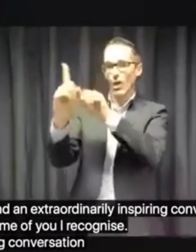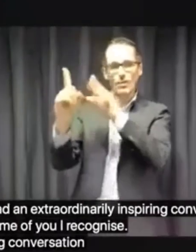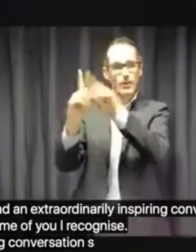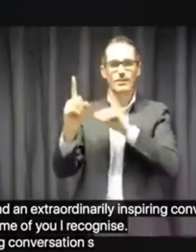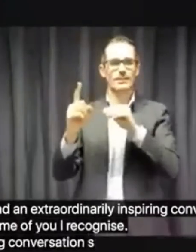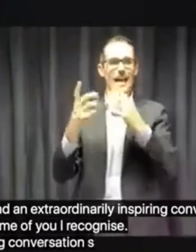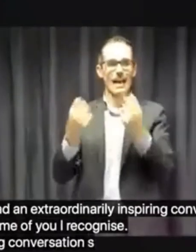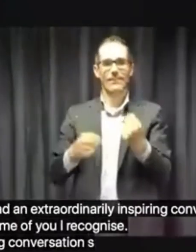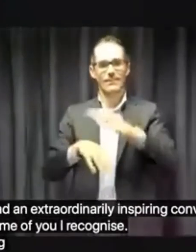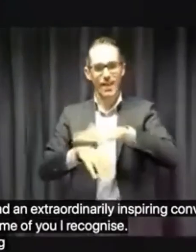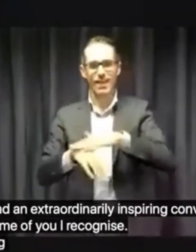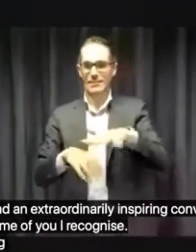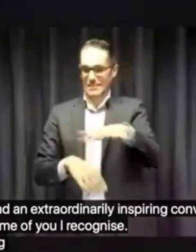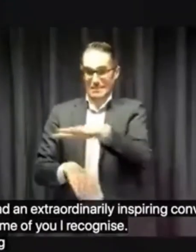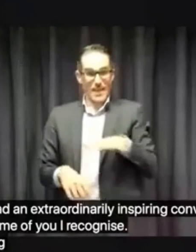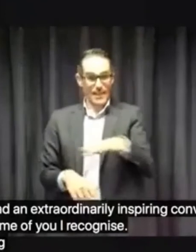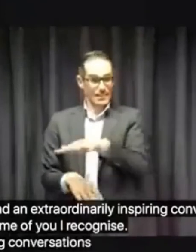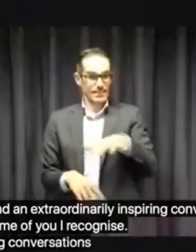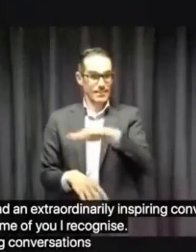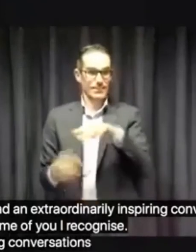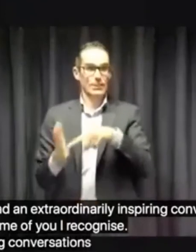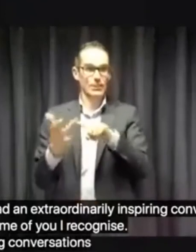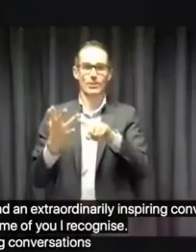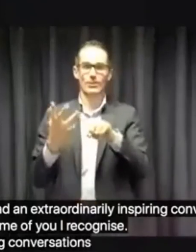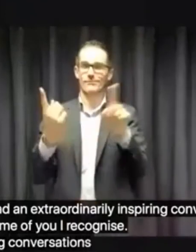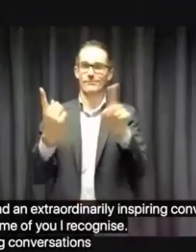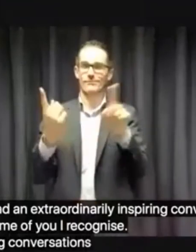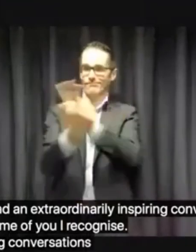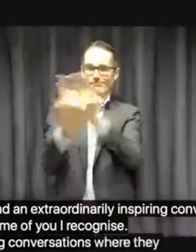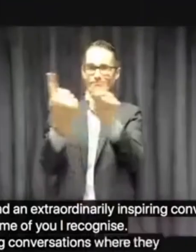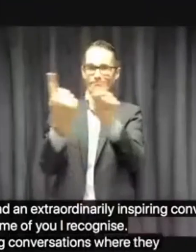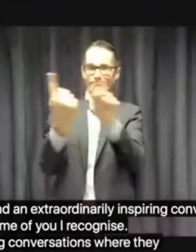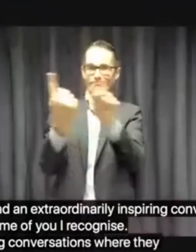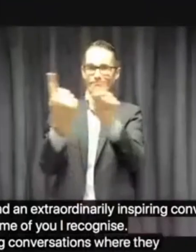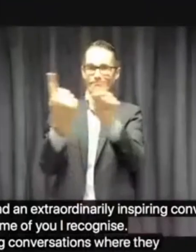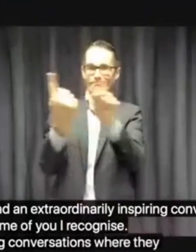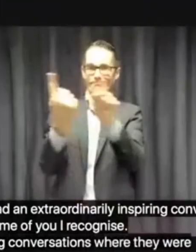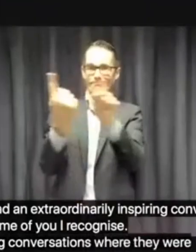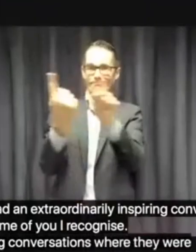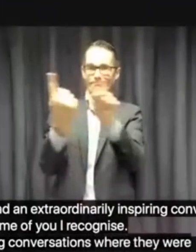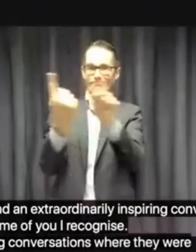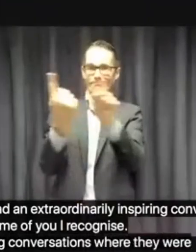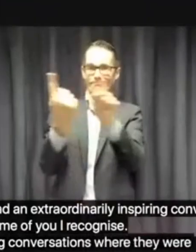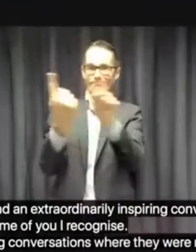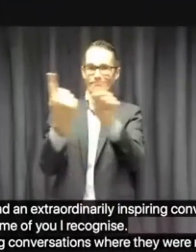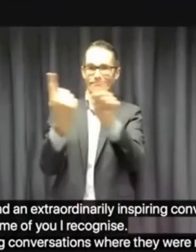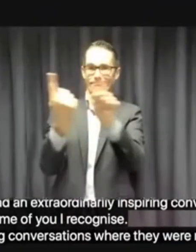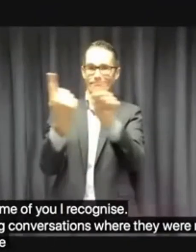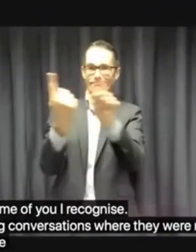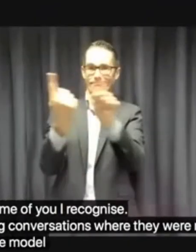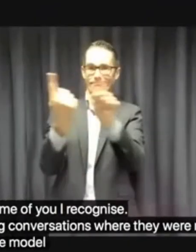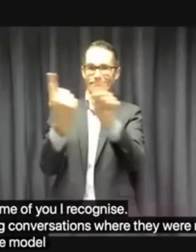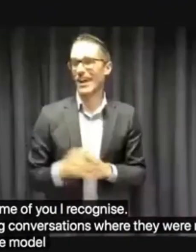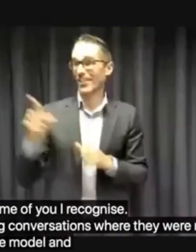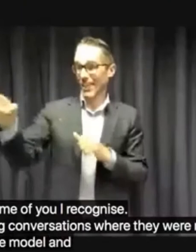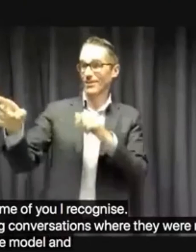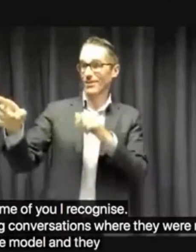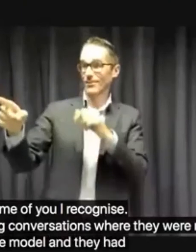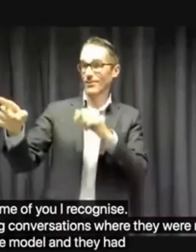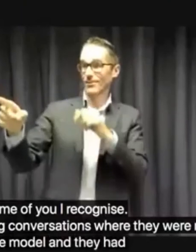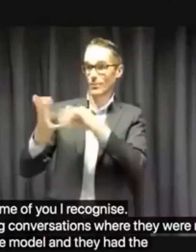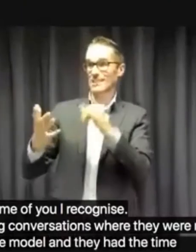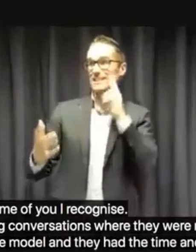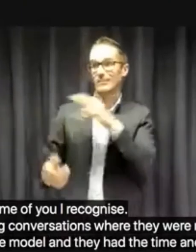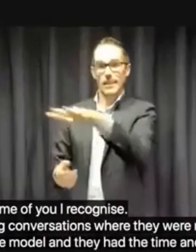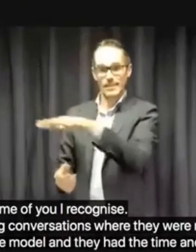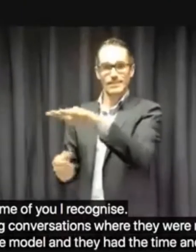in the United States. So I got to be the deaf role model. I had the time, the space, and the space to have those conversations and learn from somebody like her